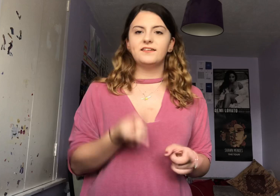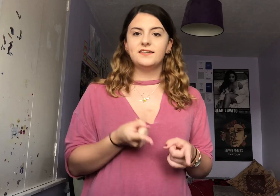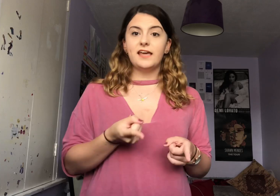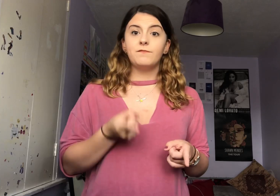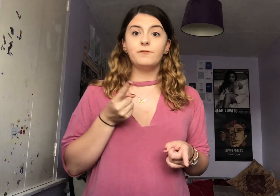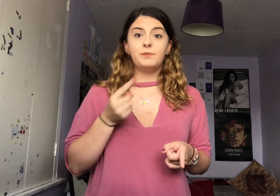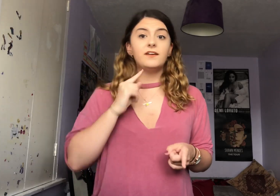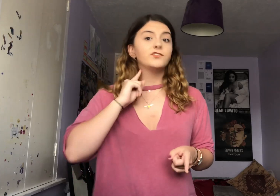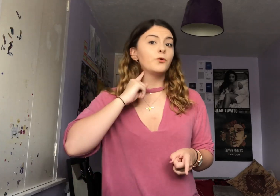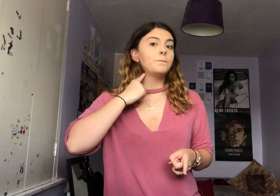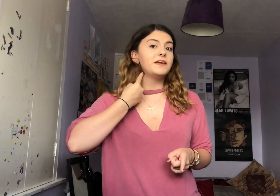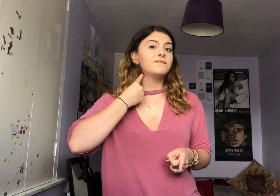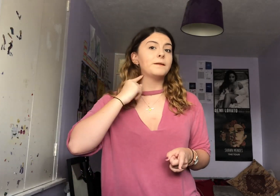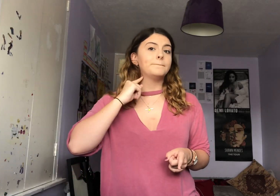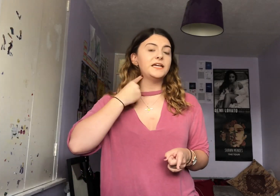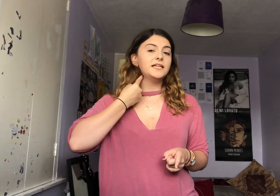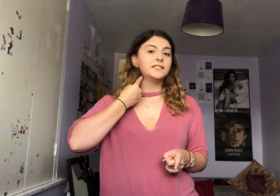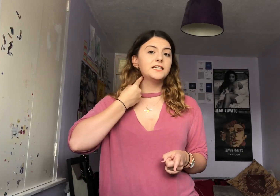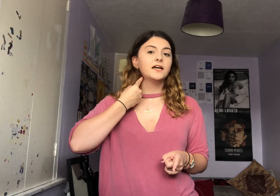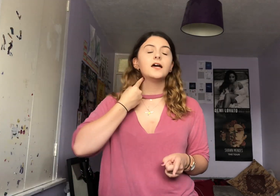the same for beef, so beef and meat.